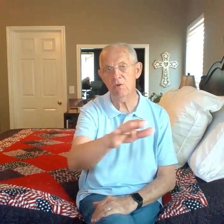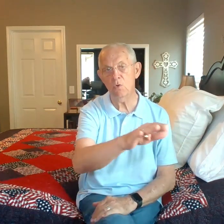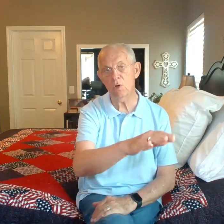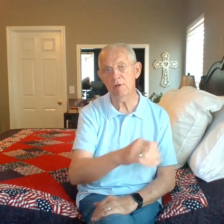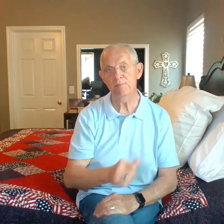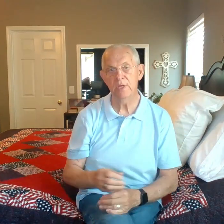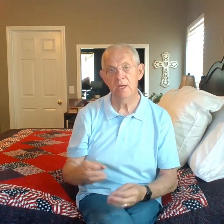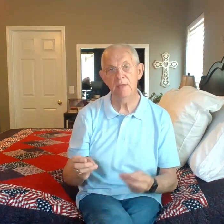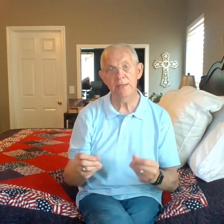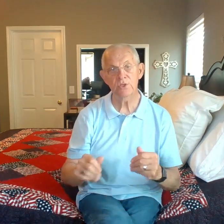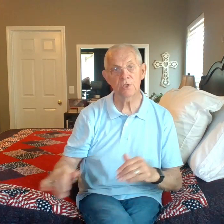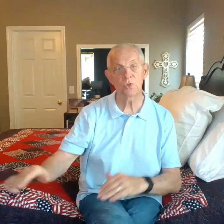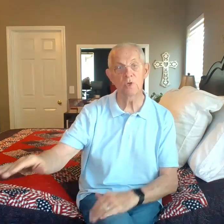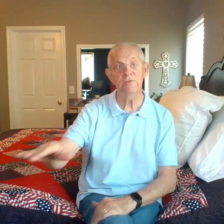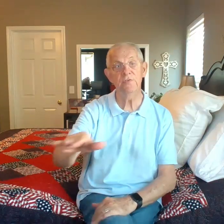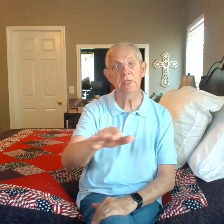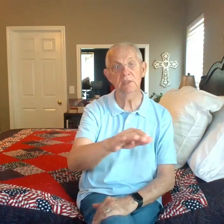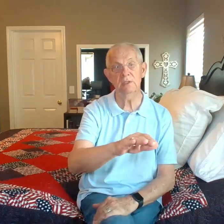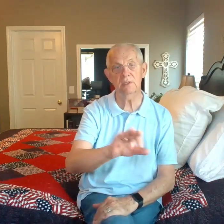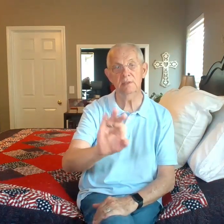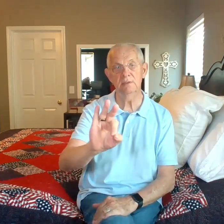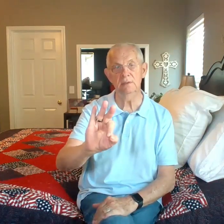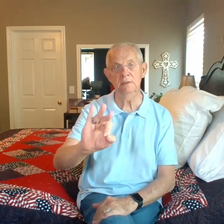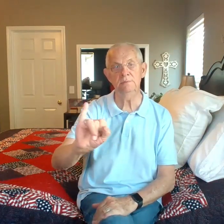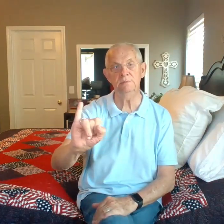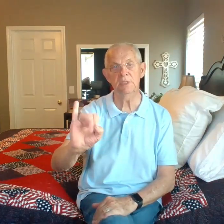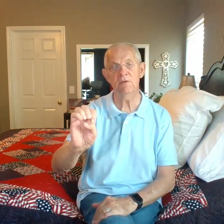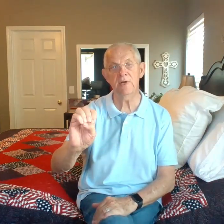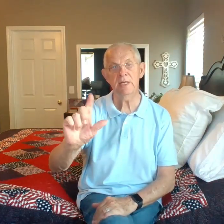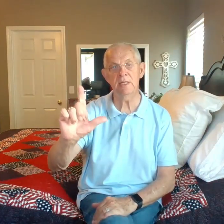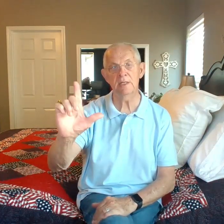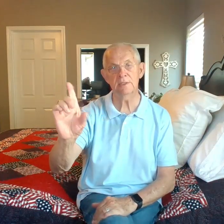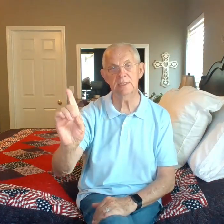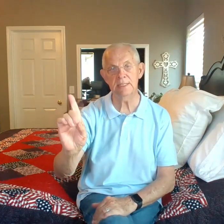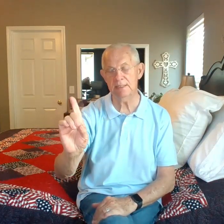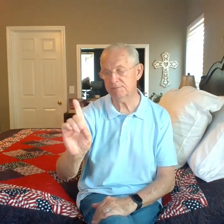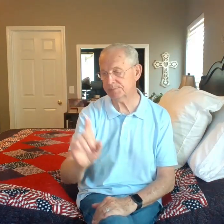or that's also a field. F-I-E-L-D.